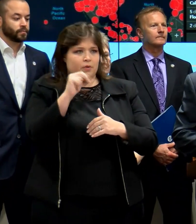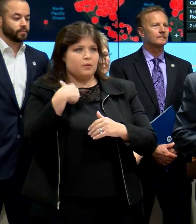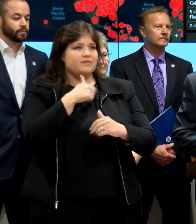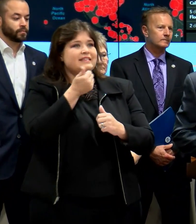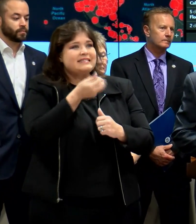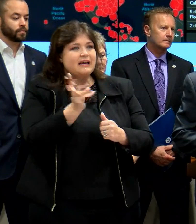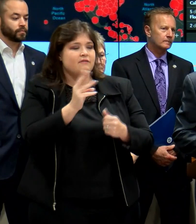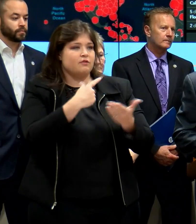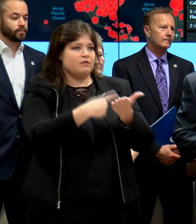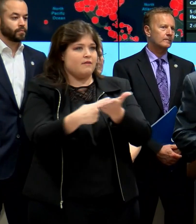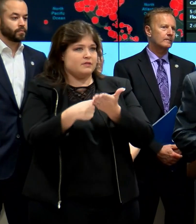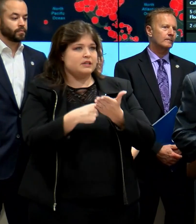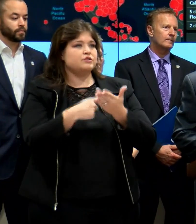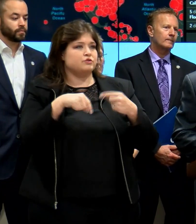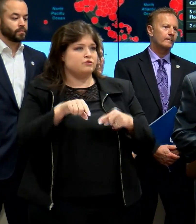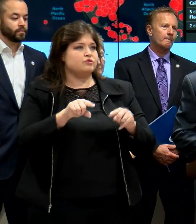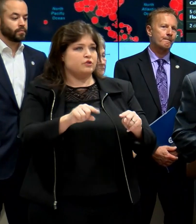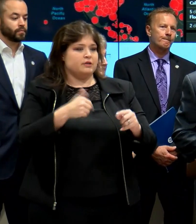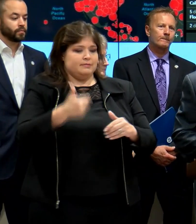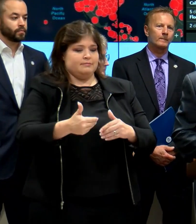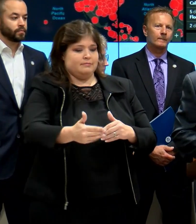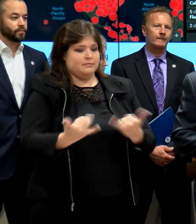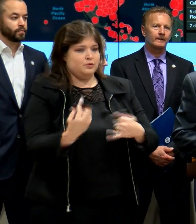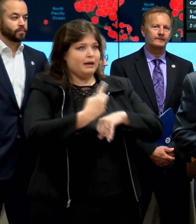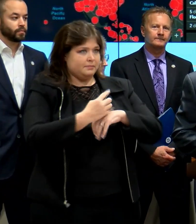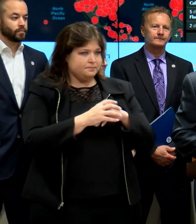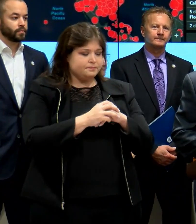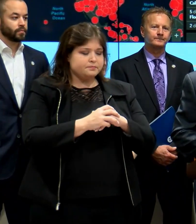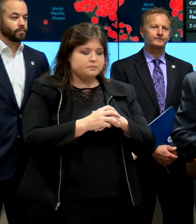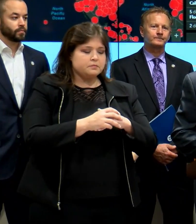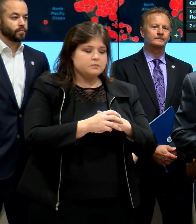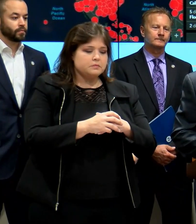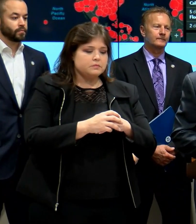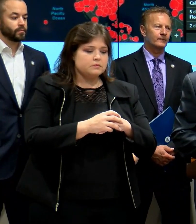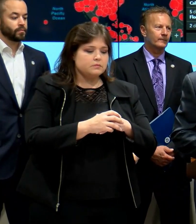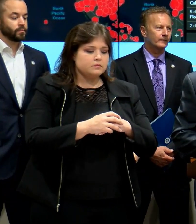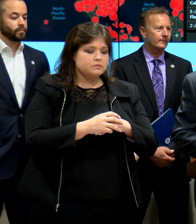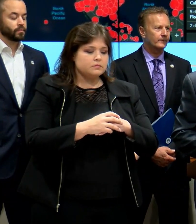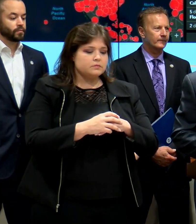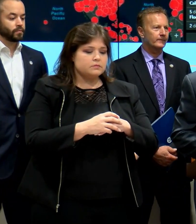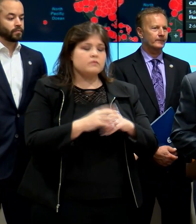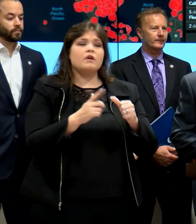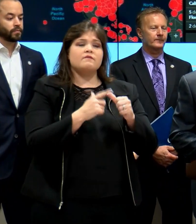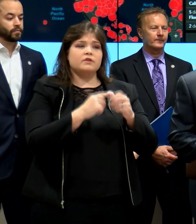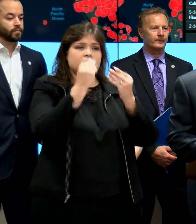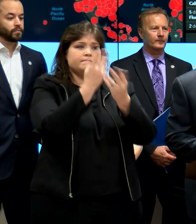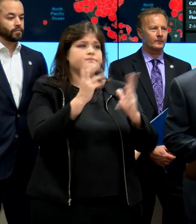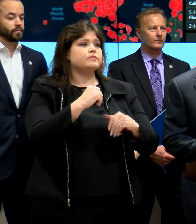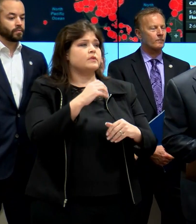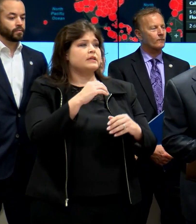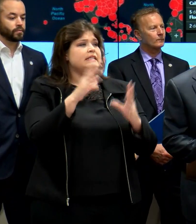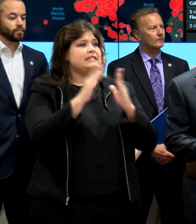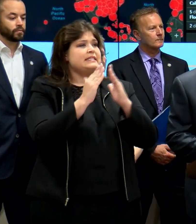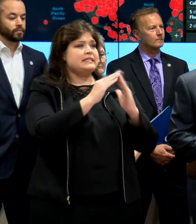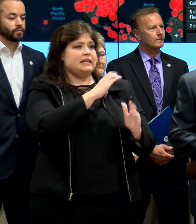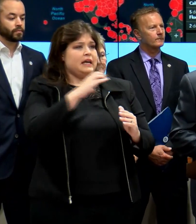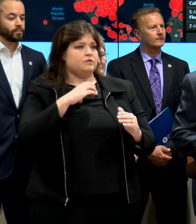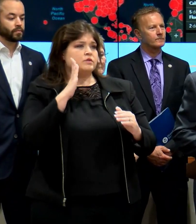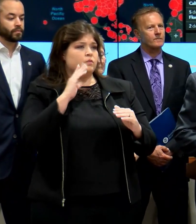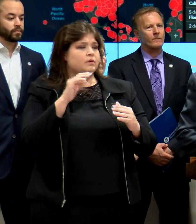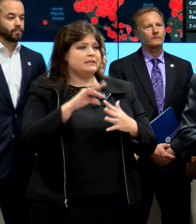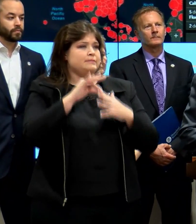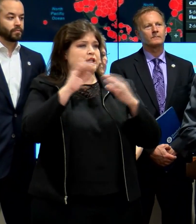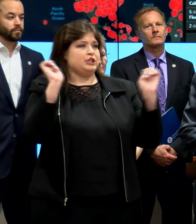several conversations during the course of the day. Let me just start off by saying City Council will meet in a special call emergency